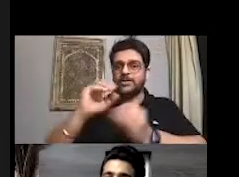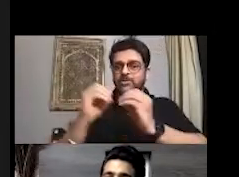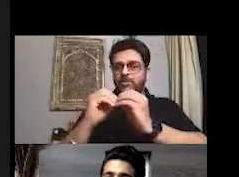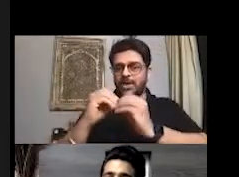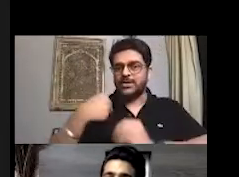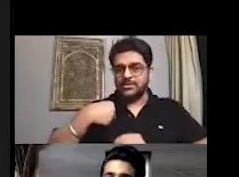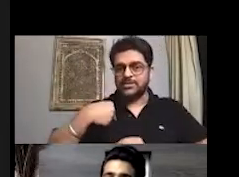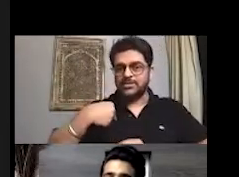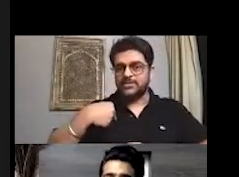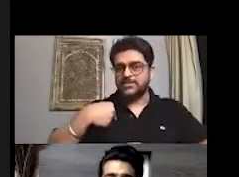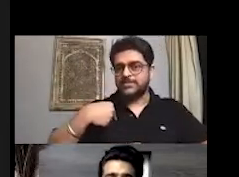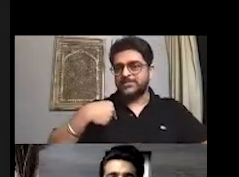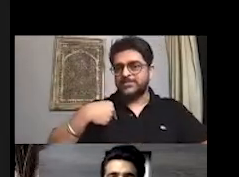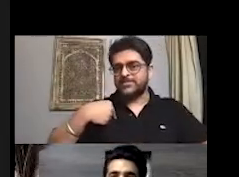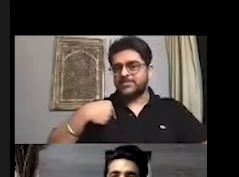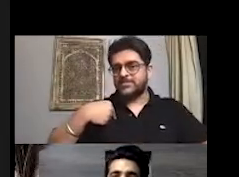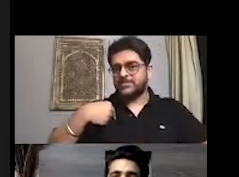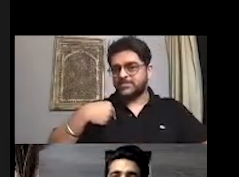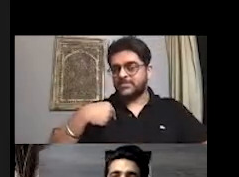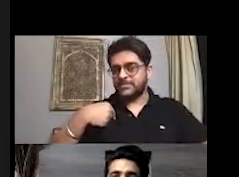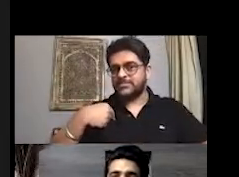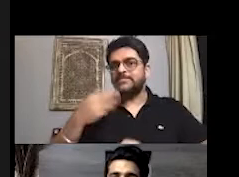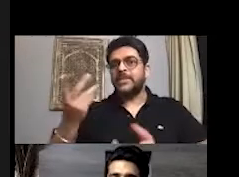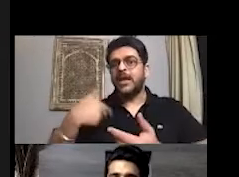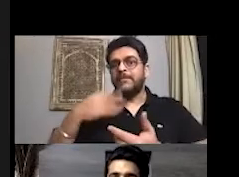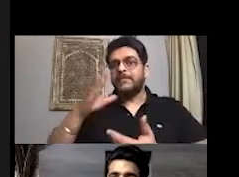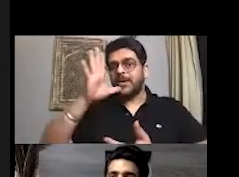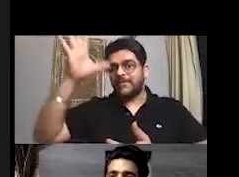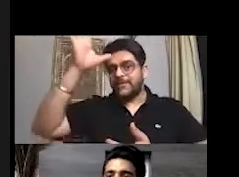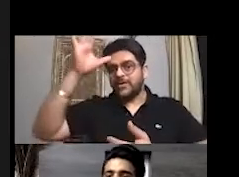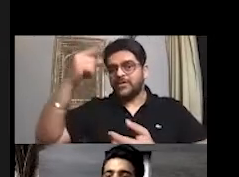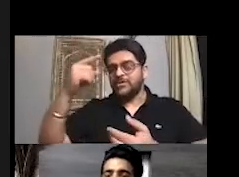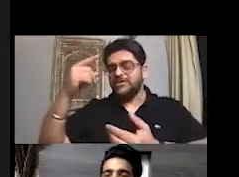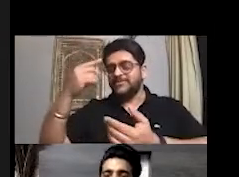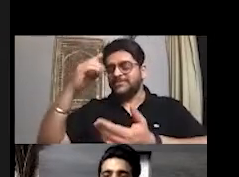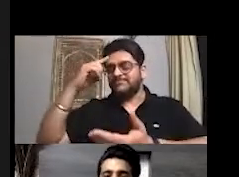So my background that I born in Mumbai.